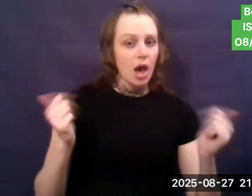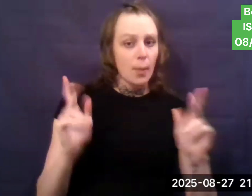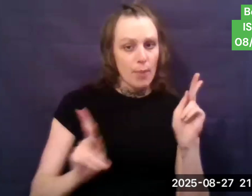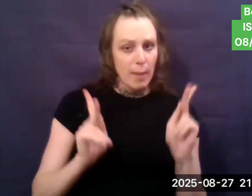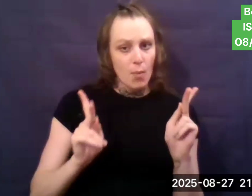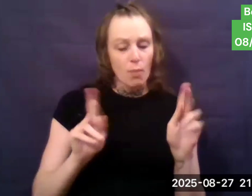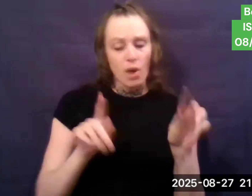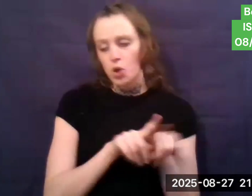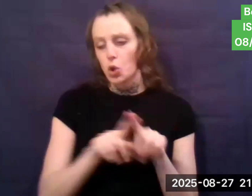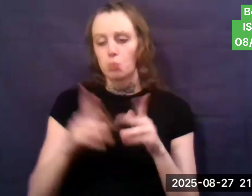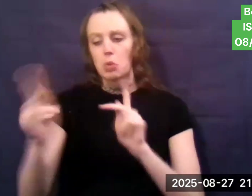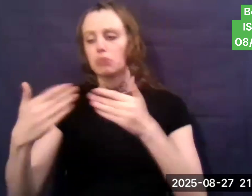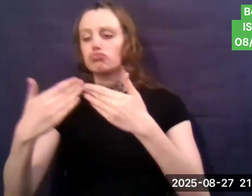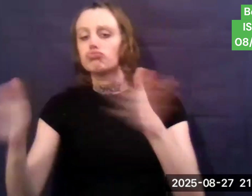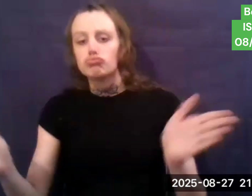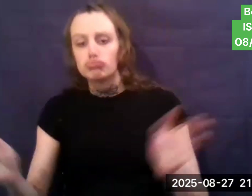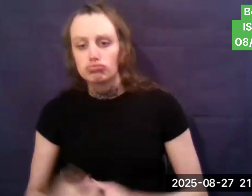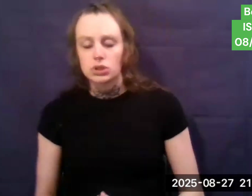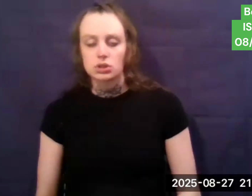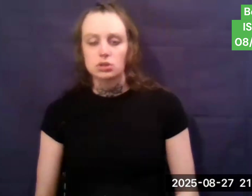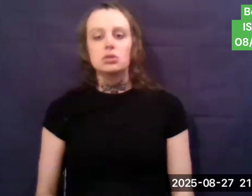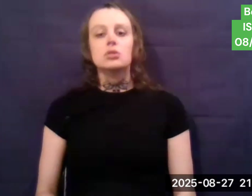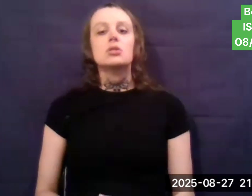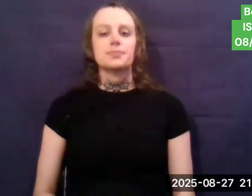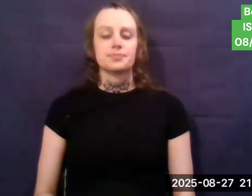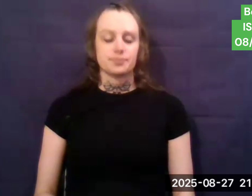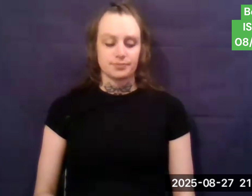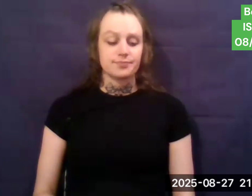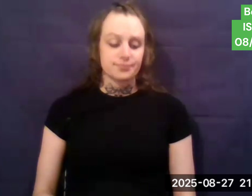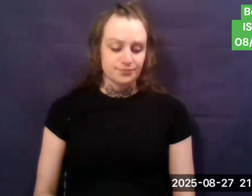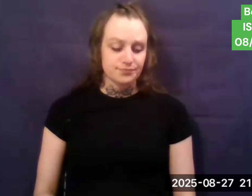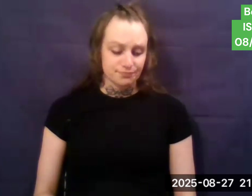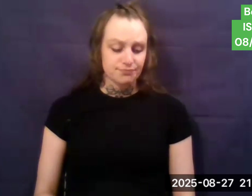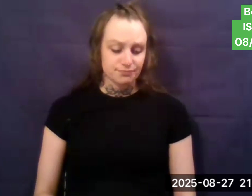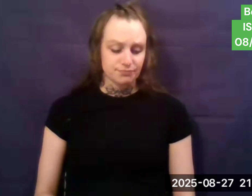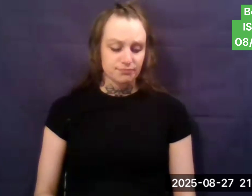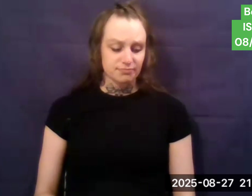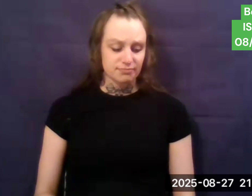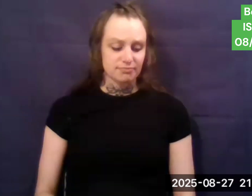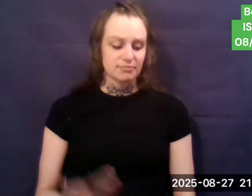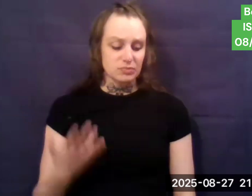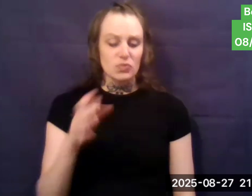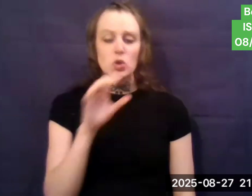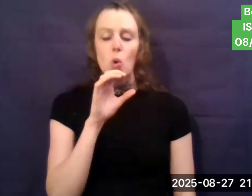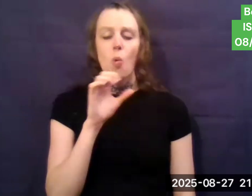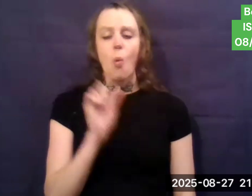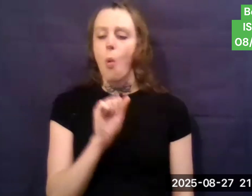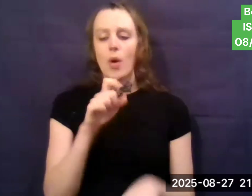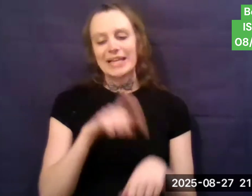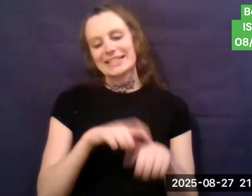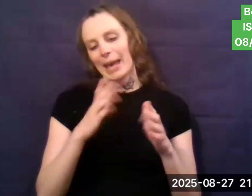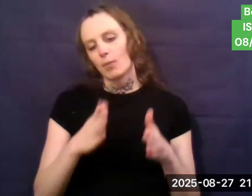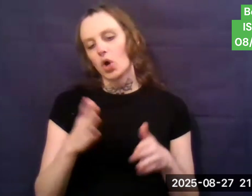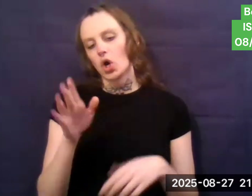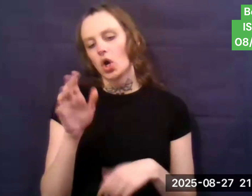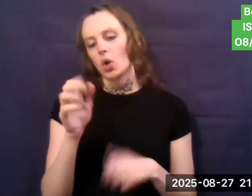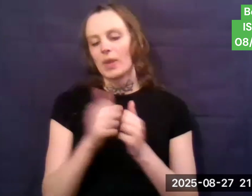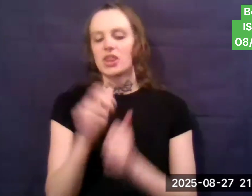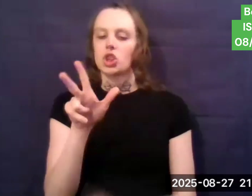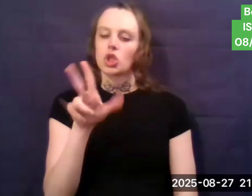general, because you know, it was an old timer who had 37 years of sobriety, who